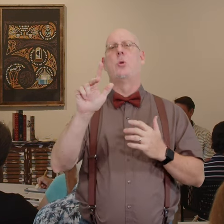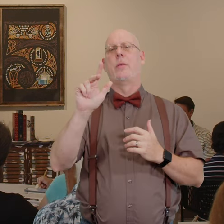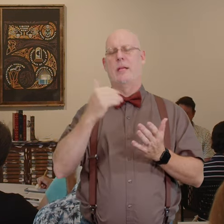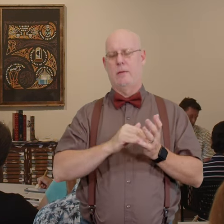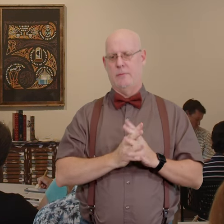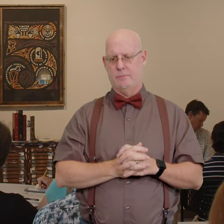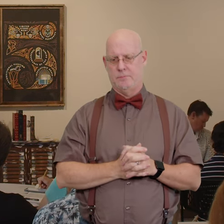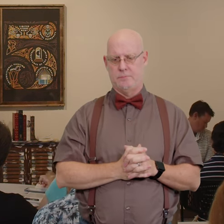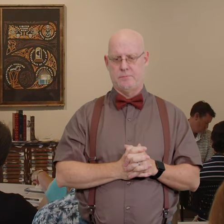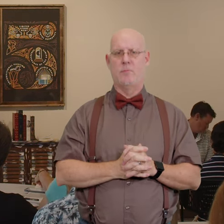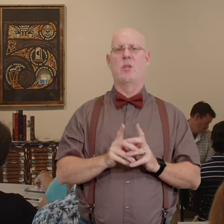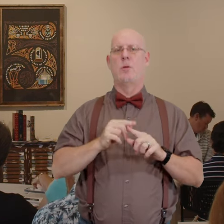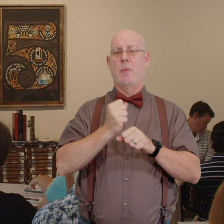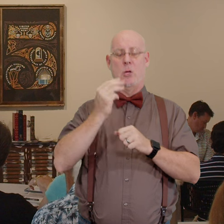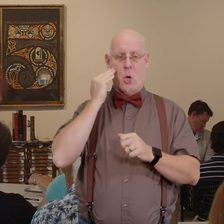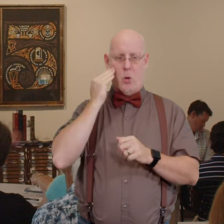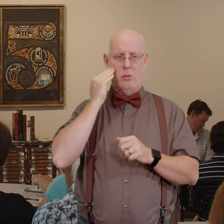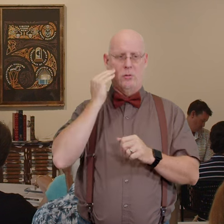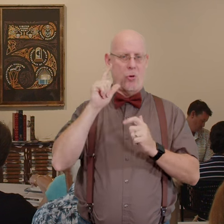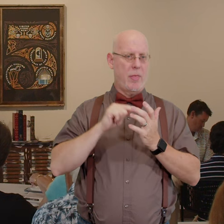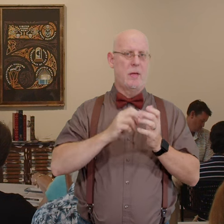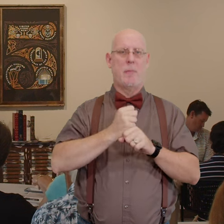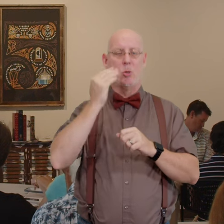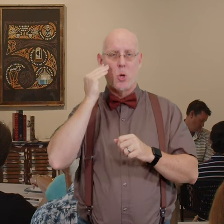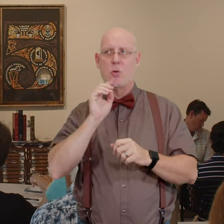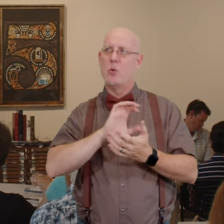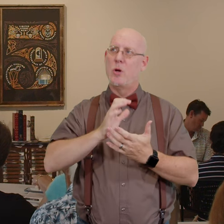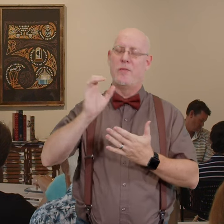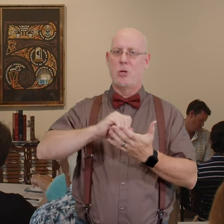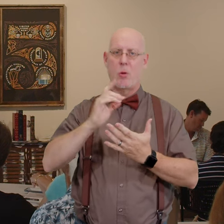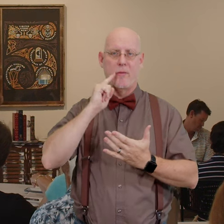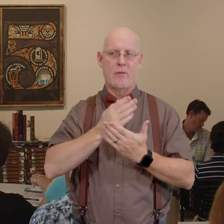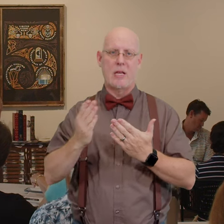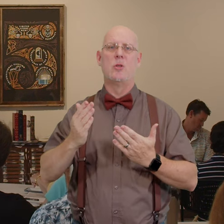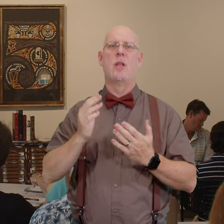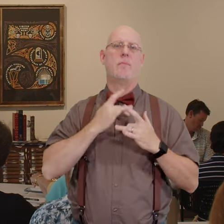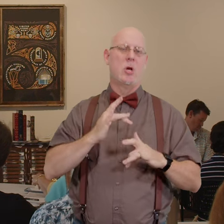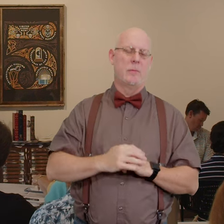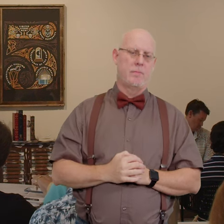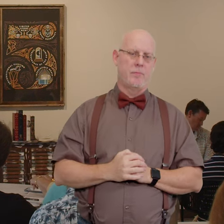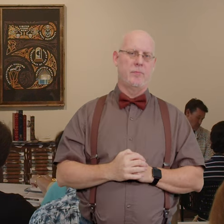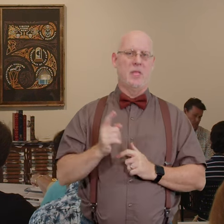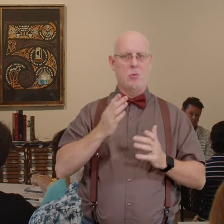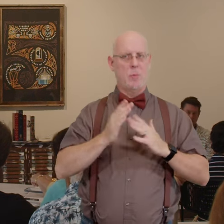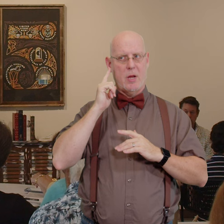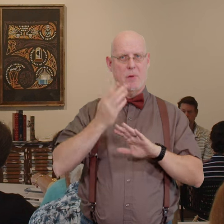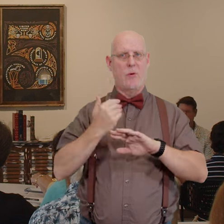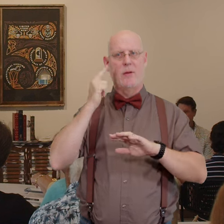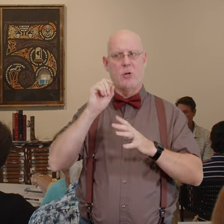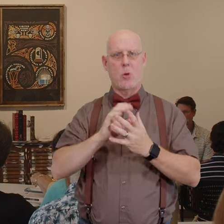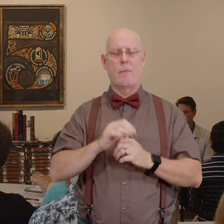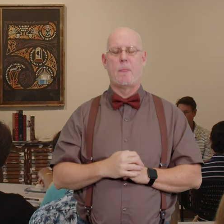Verse number 23 again. In order to make known, he does all this in order to make known the riches of his glory for vessels of mercy, which he has